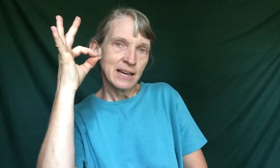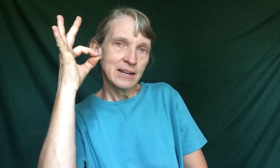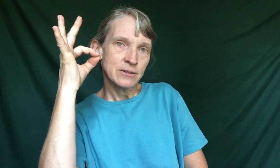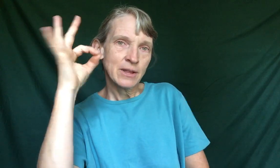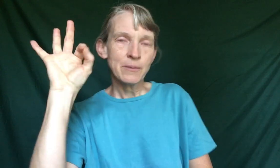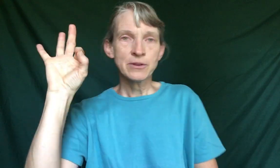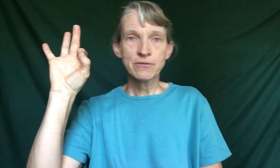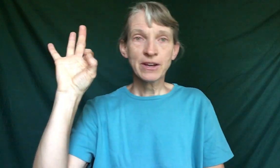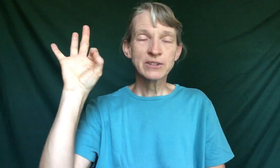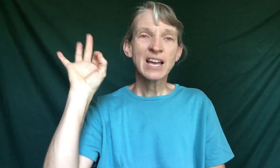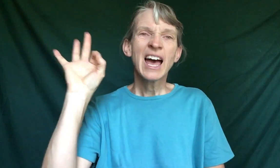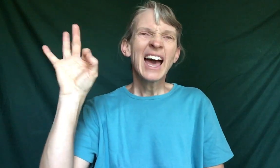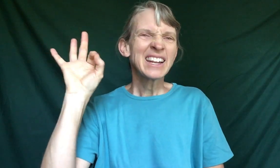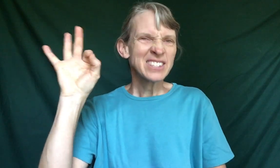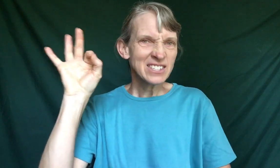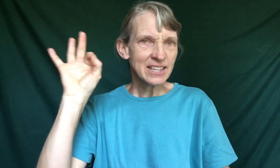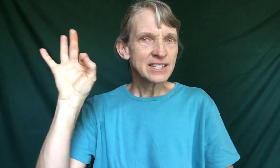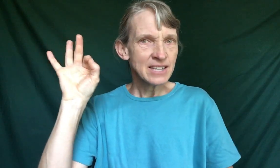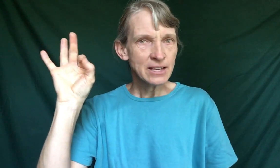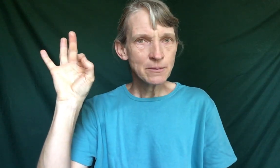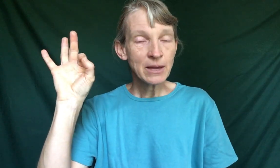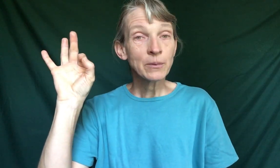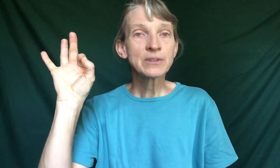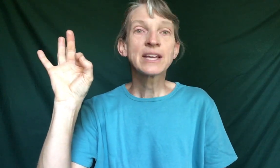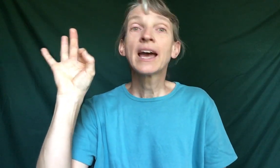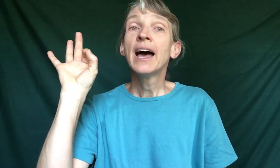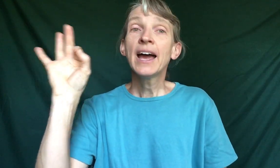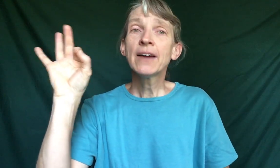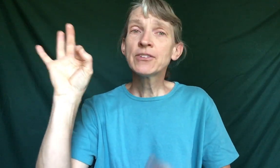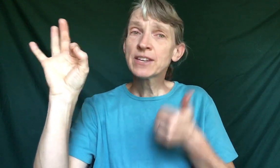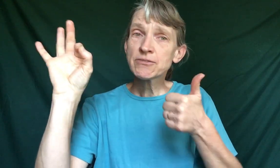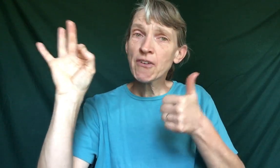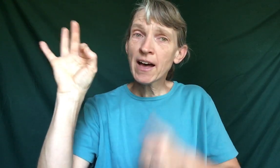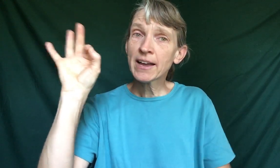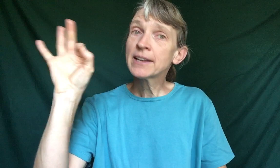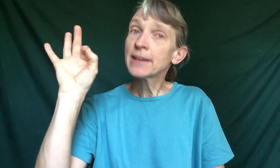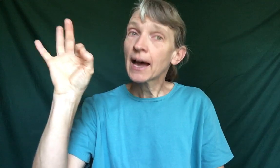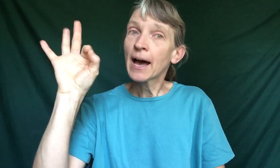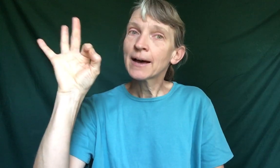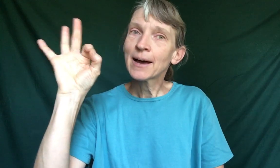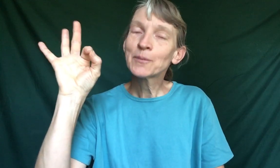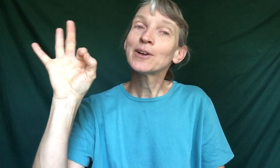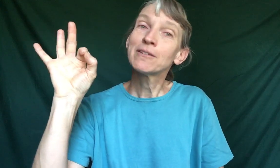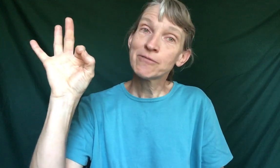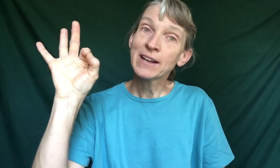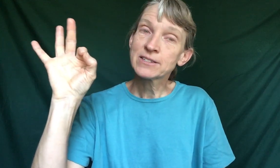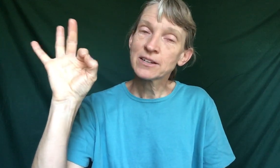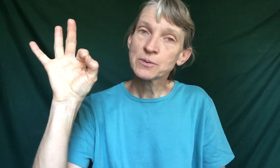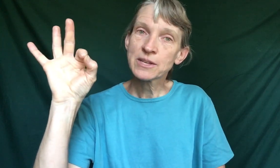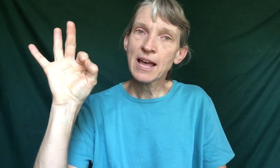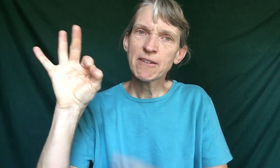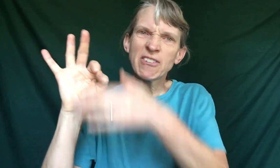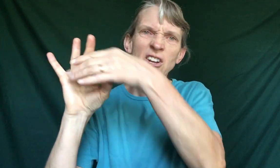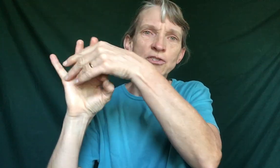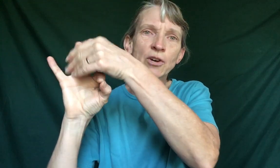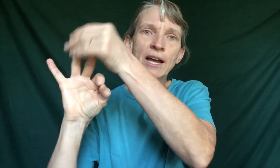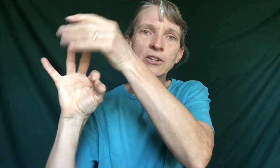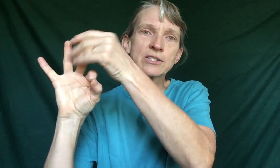kind of do that with your fingers, and it's just like the sign you make when you say, everything's fine, I'm good, and fine starts with an F. It also kind of looks like